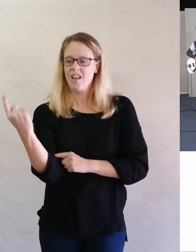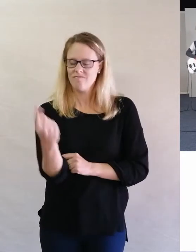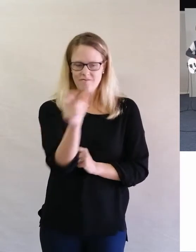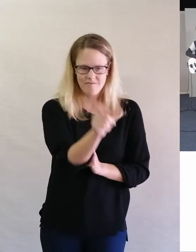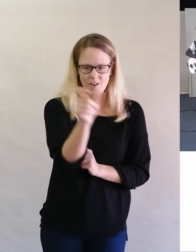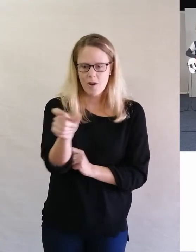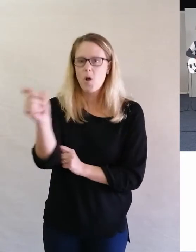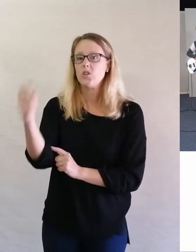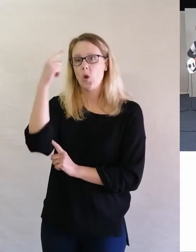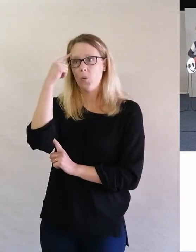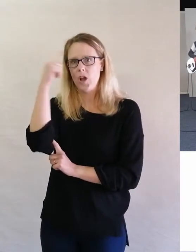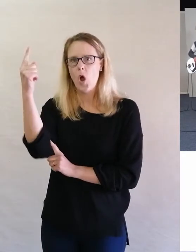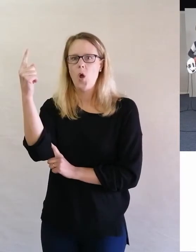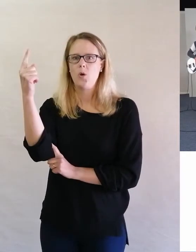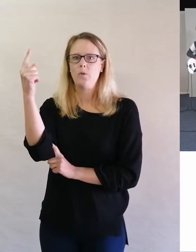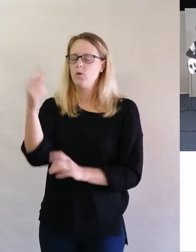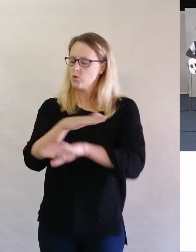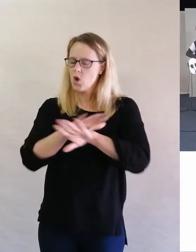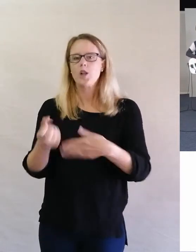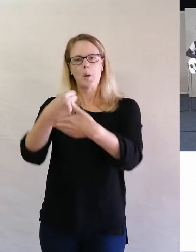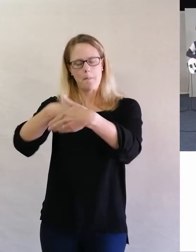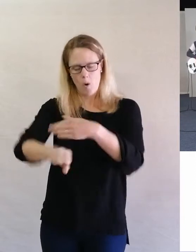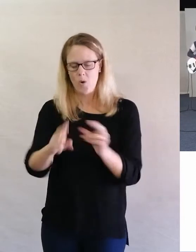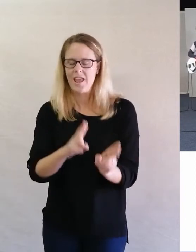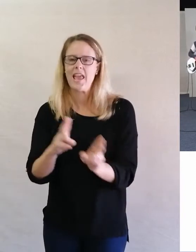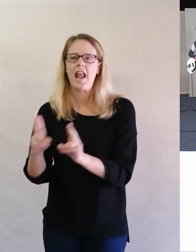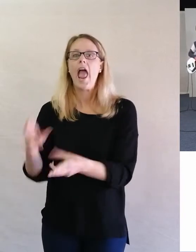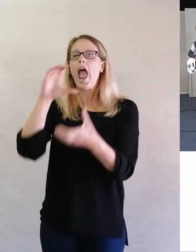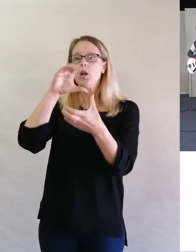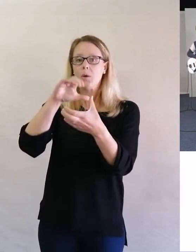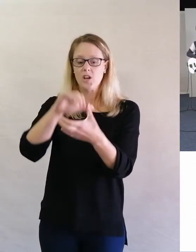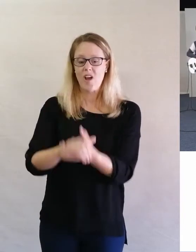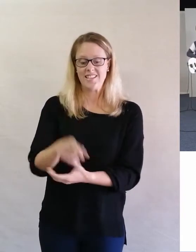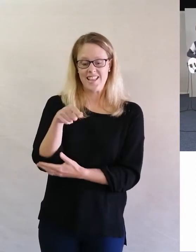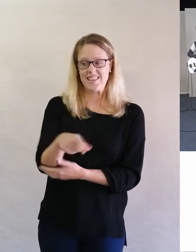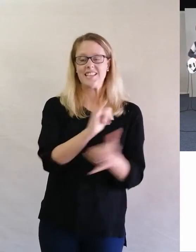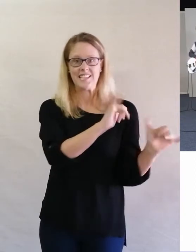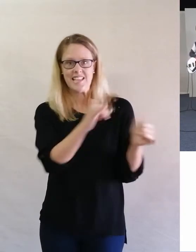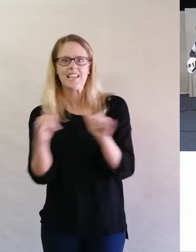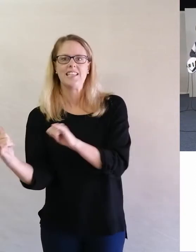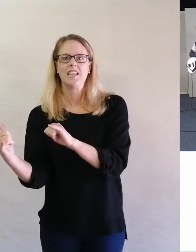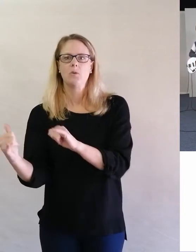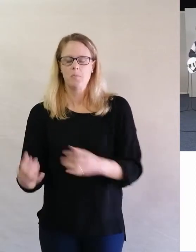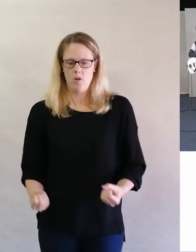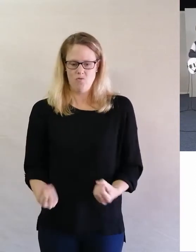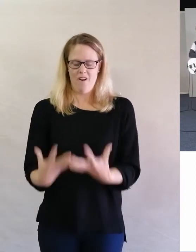know who's not born again. And we trust that this city will be